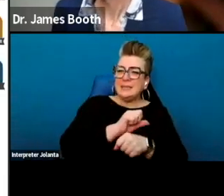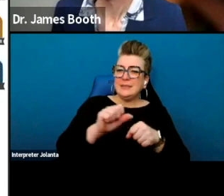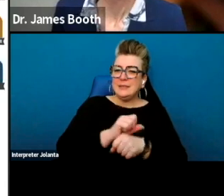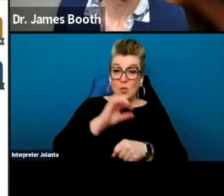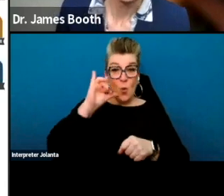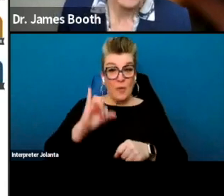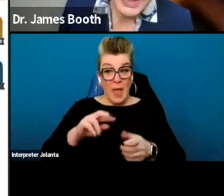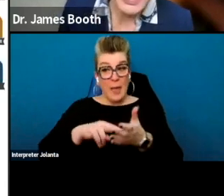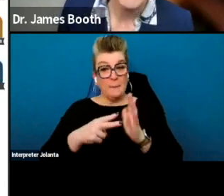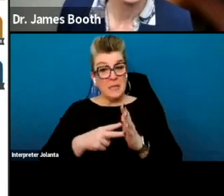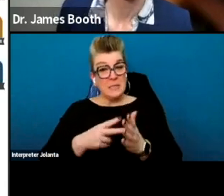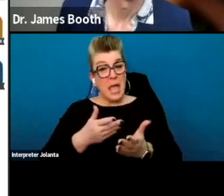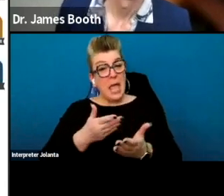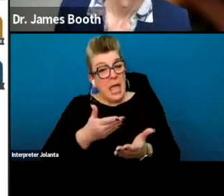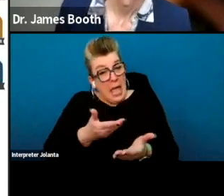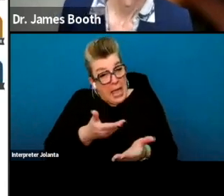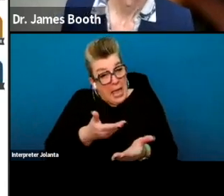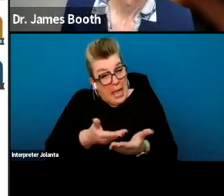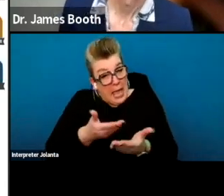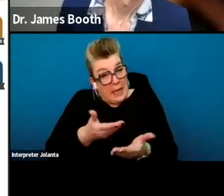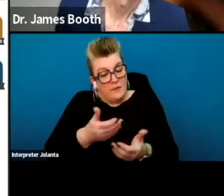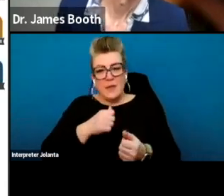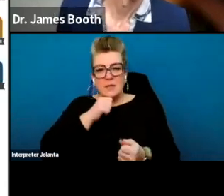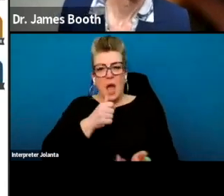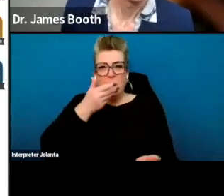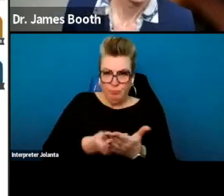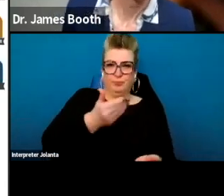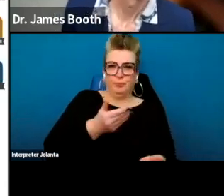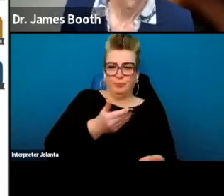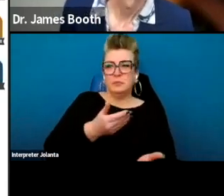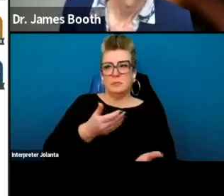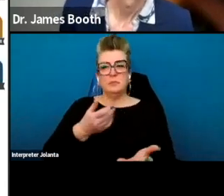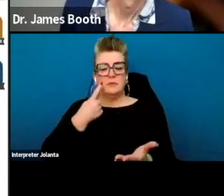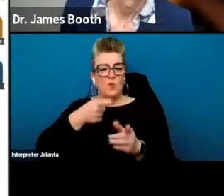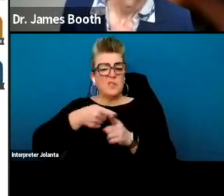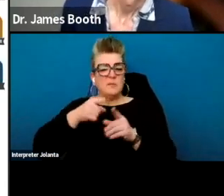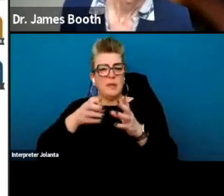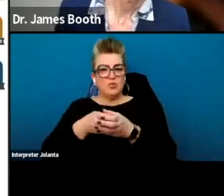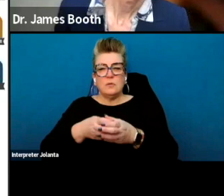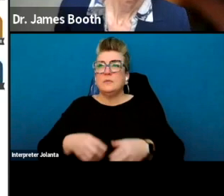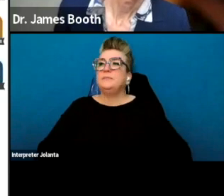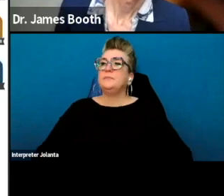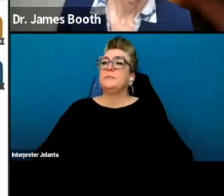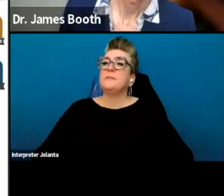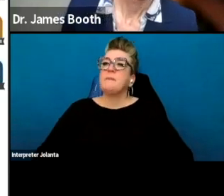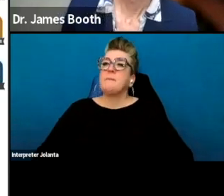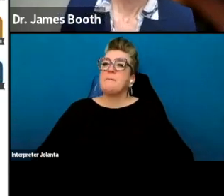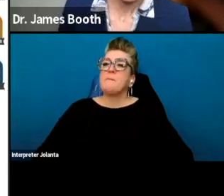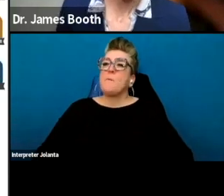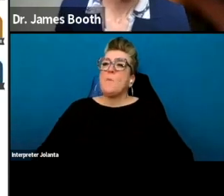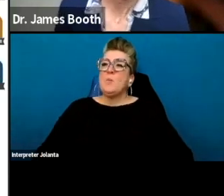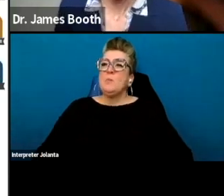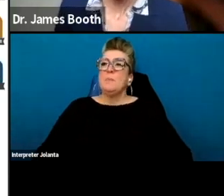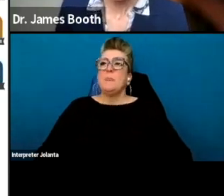for specialization, but it's weak evidence for specialization. We also looked at the superior